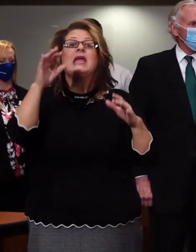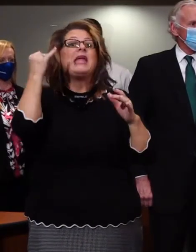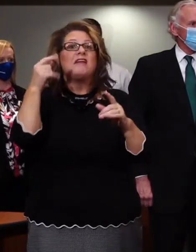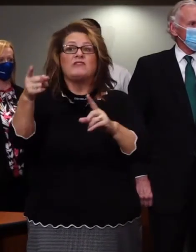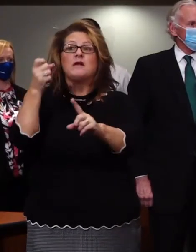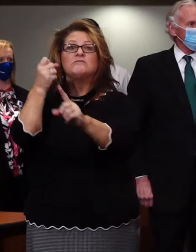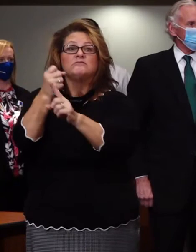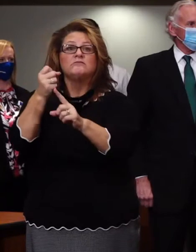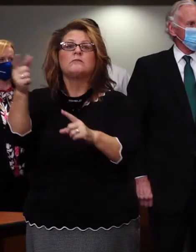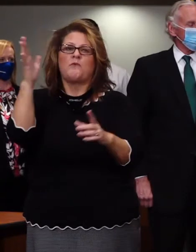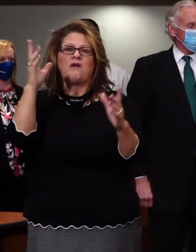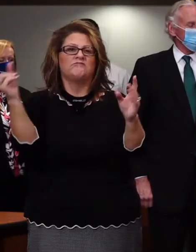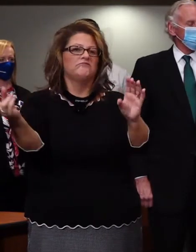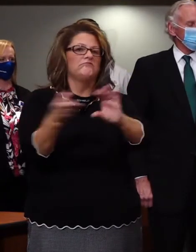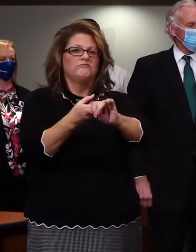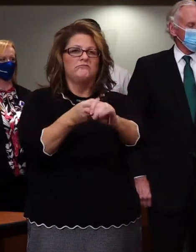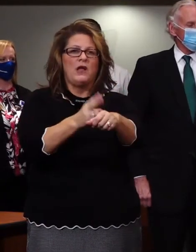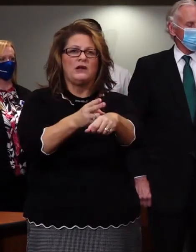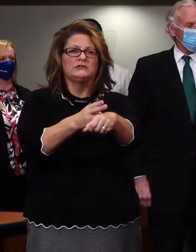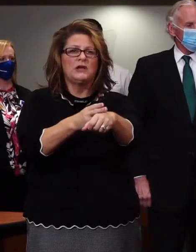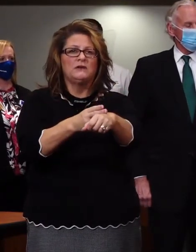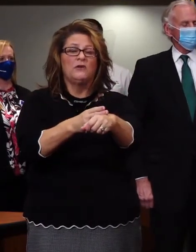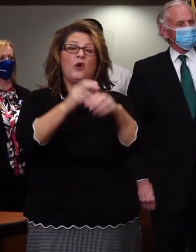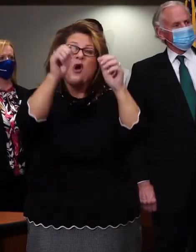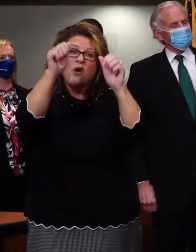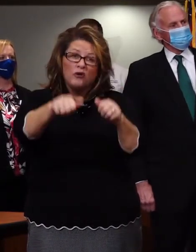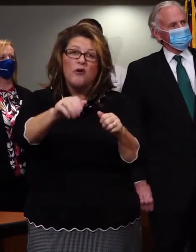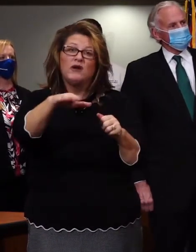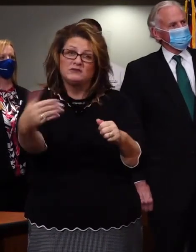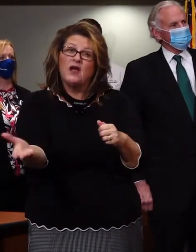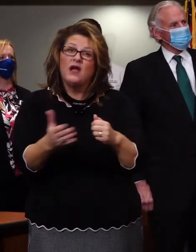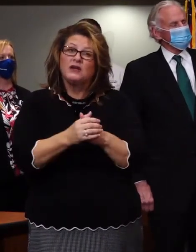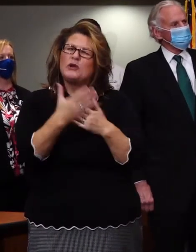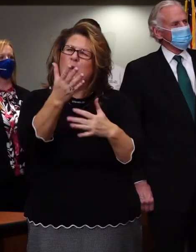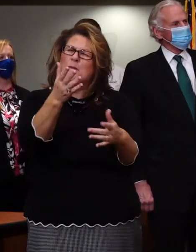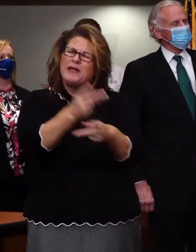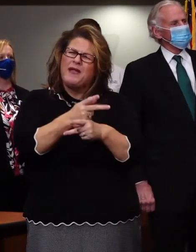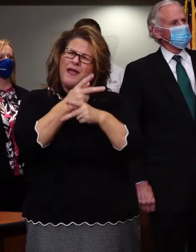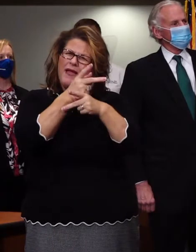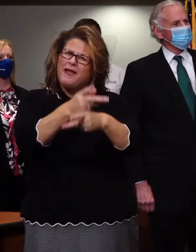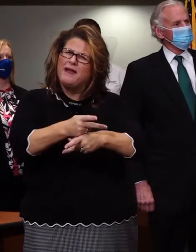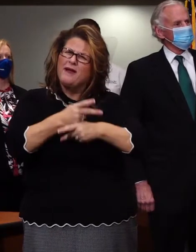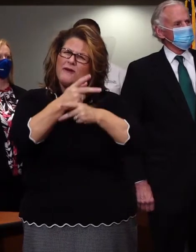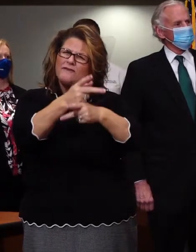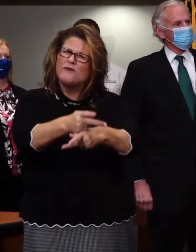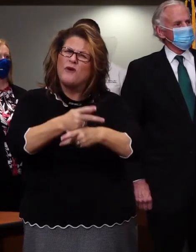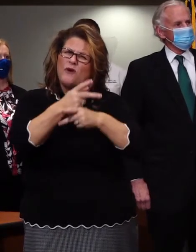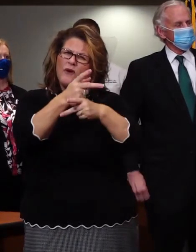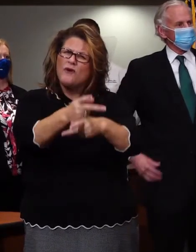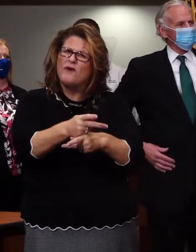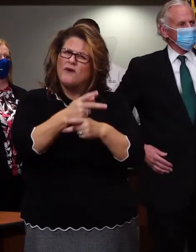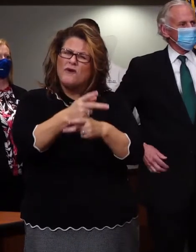and potentially even die from this condition. So we ask during this time that you avoid those large gatherings. If a gathering is